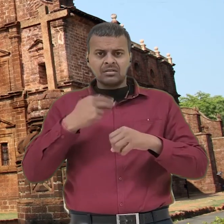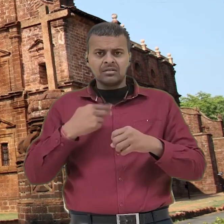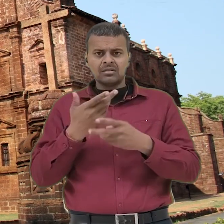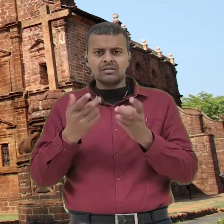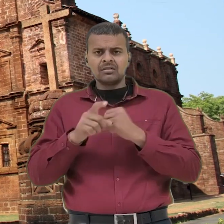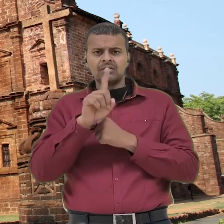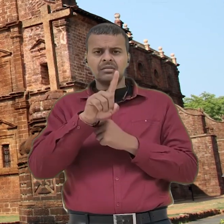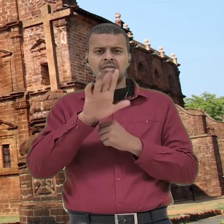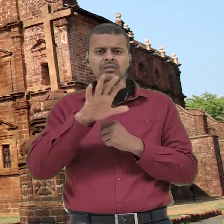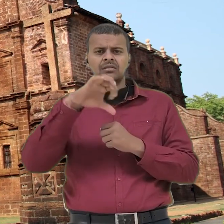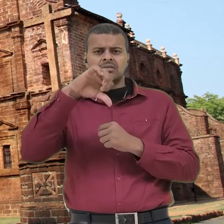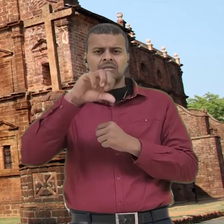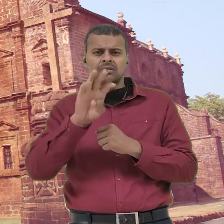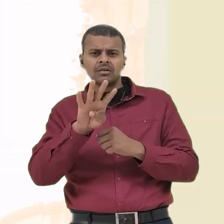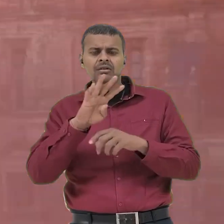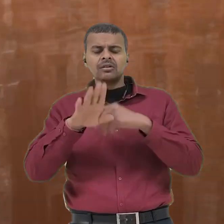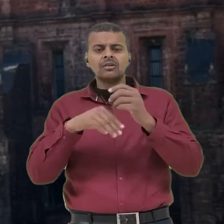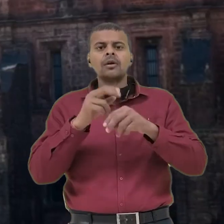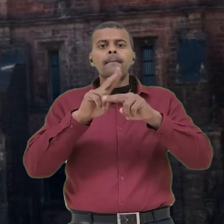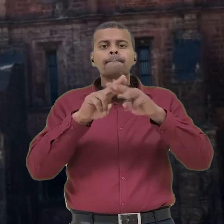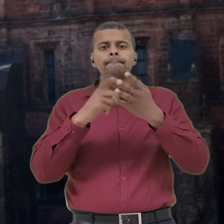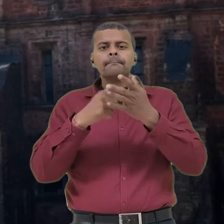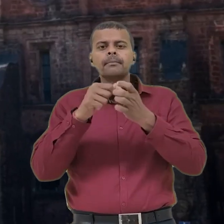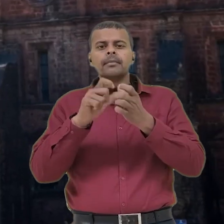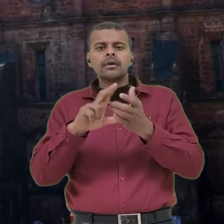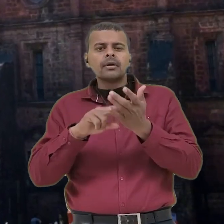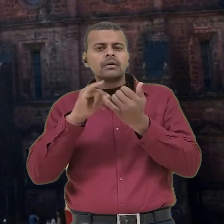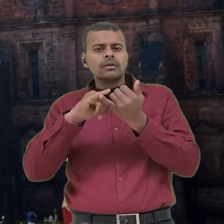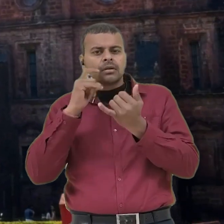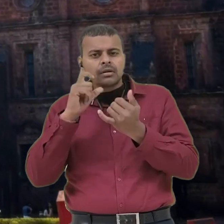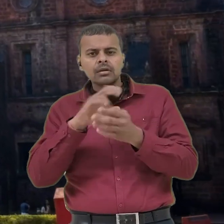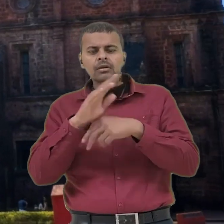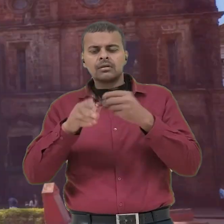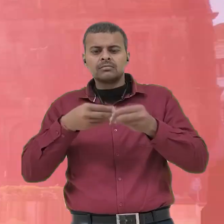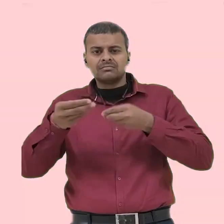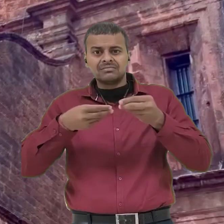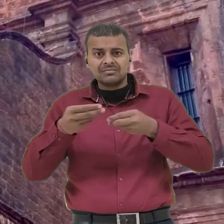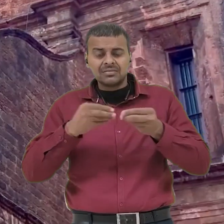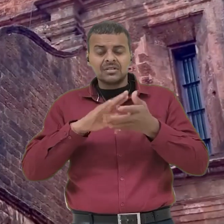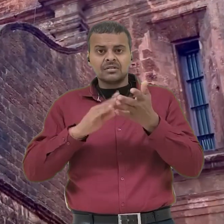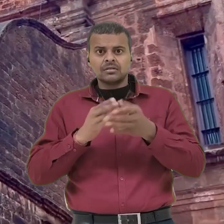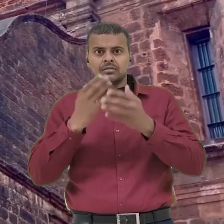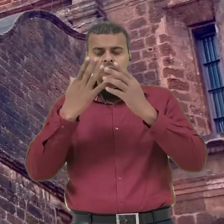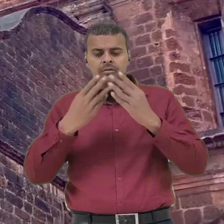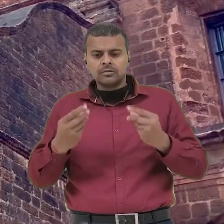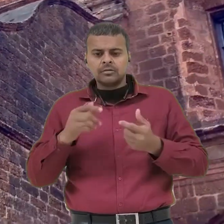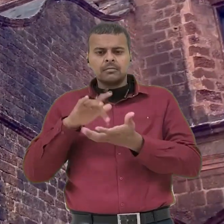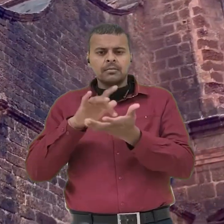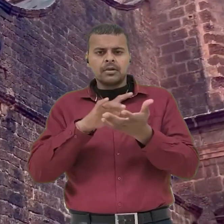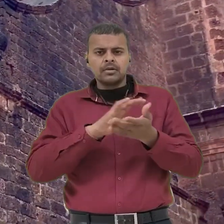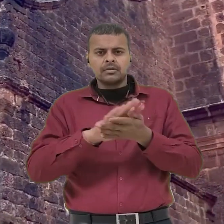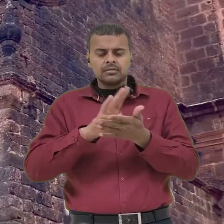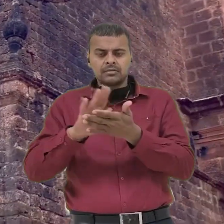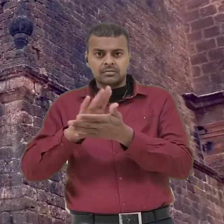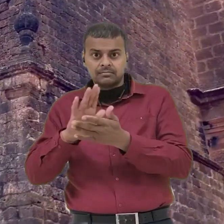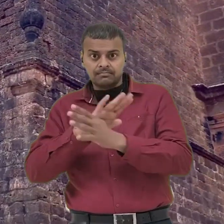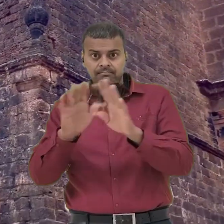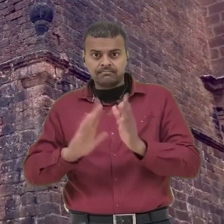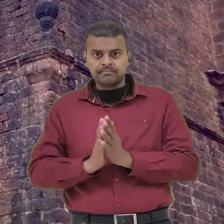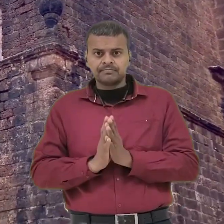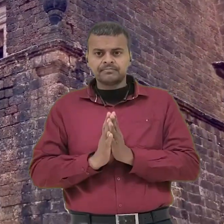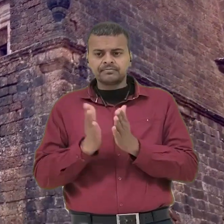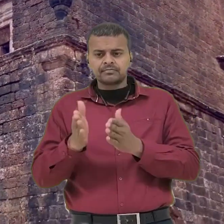1605. Two persons vice Julio Simao, then the chief engineer of Goa, and